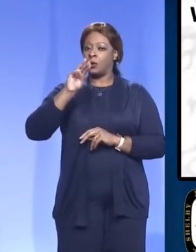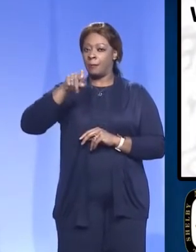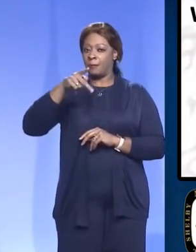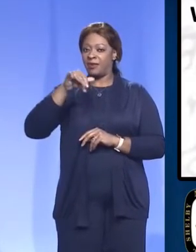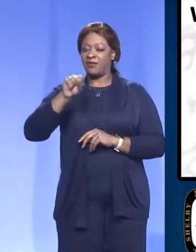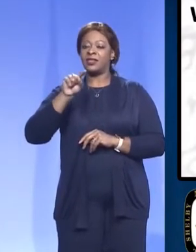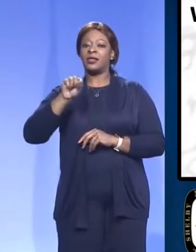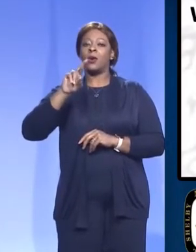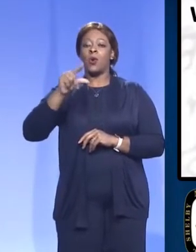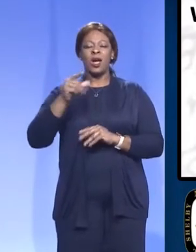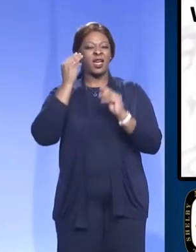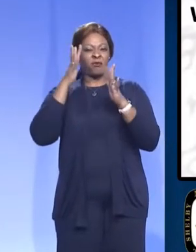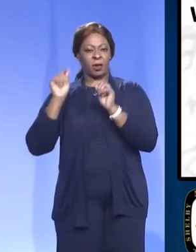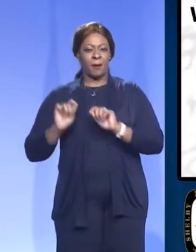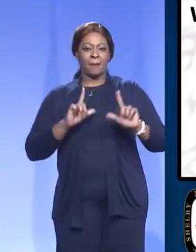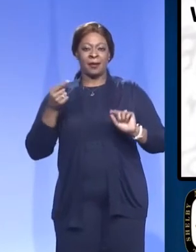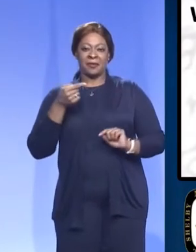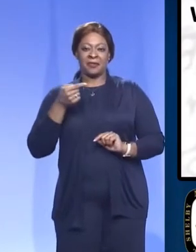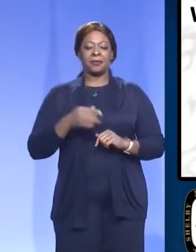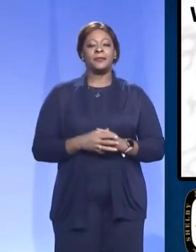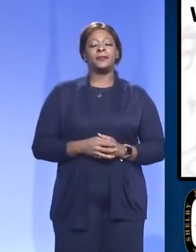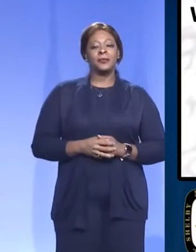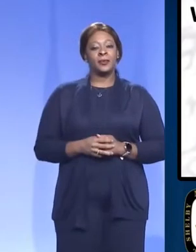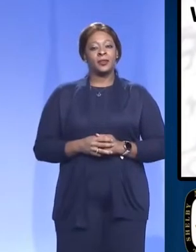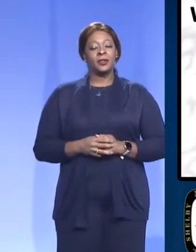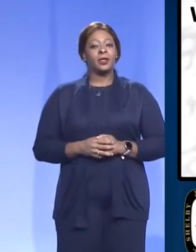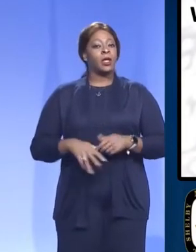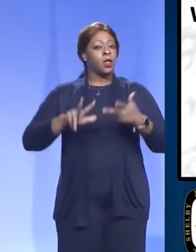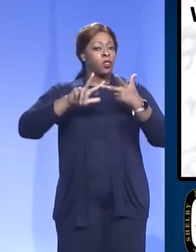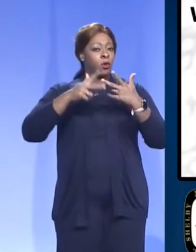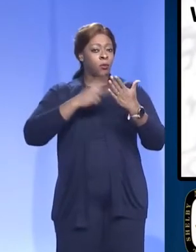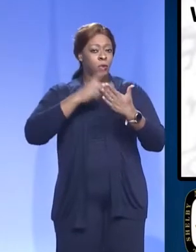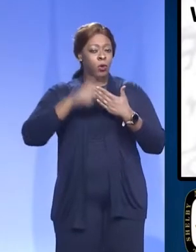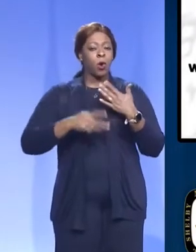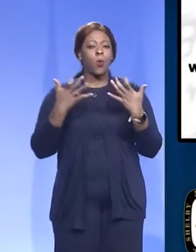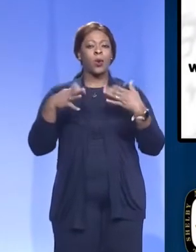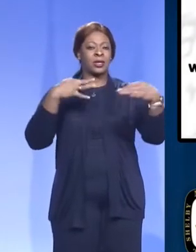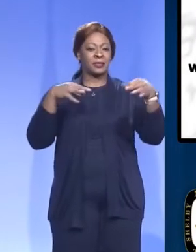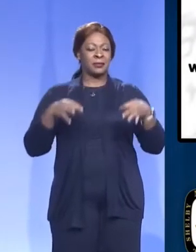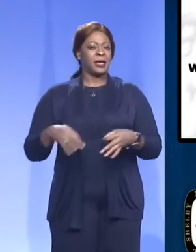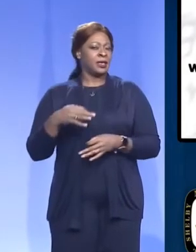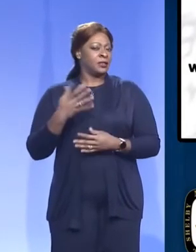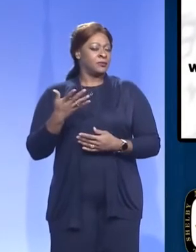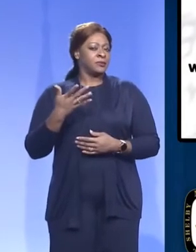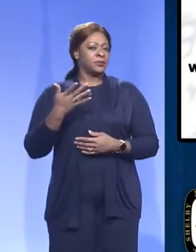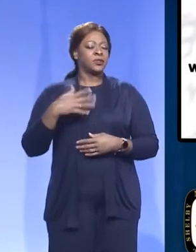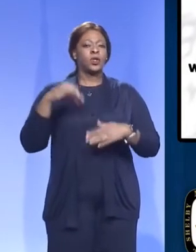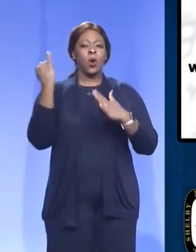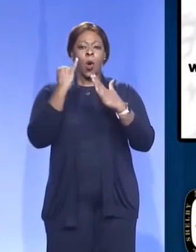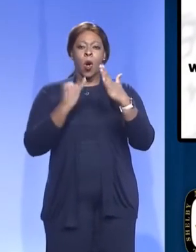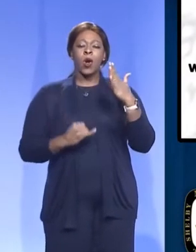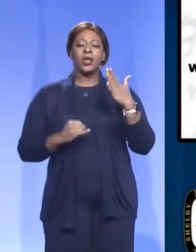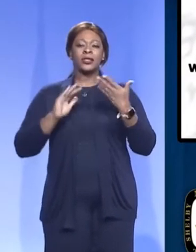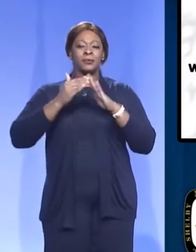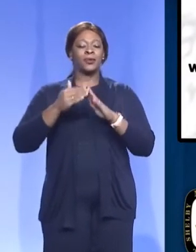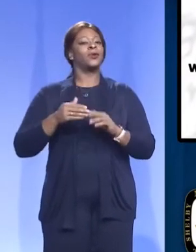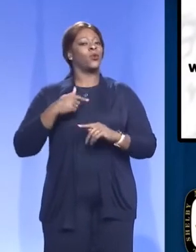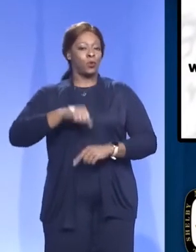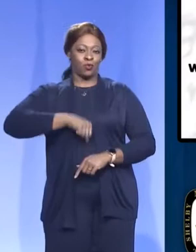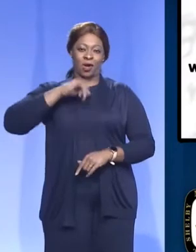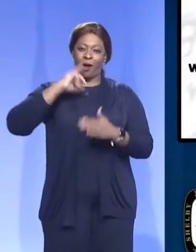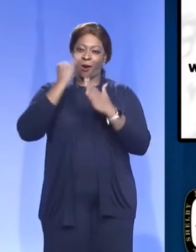welcometomemphis.org. I think the information is on your screen. The third program I'd like to talk about is for our artist community. We're very proud of our artist community,